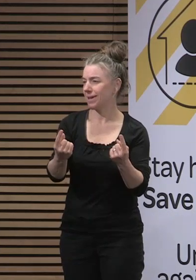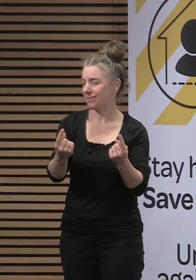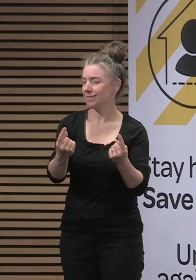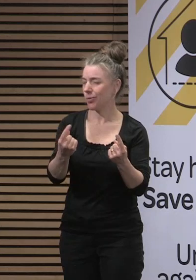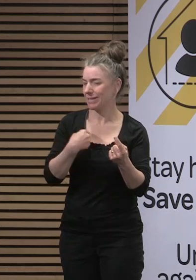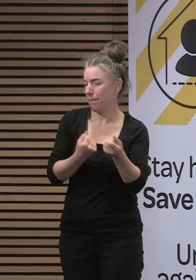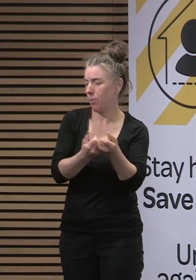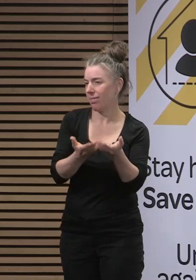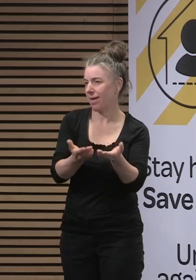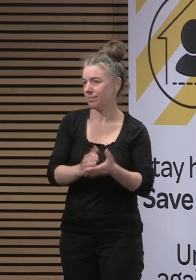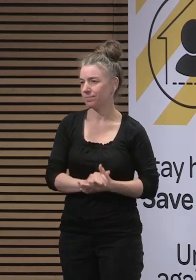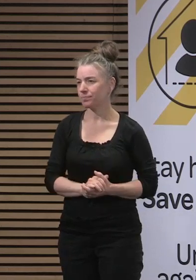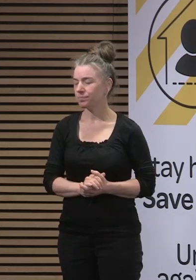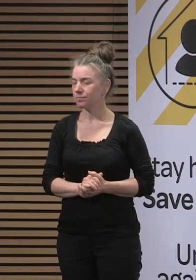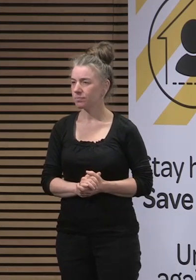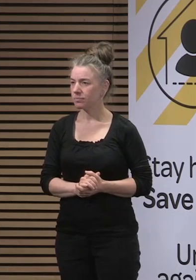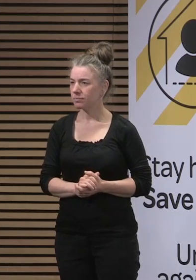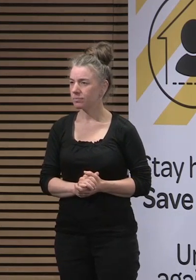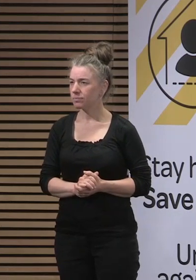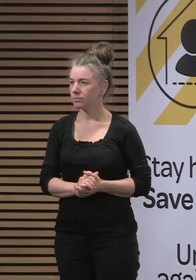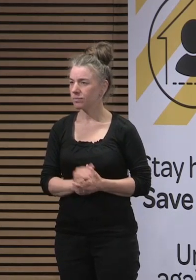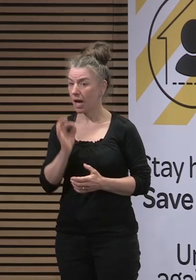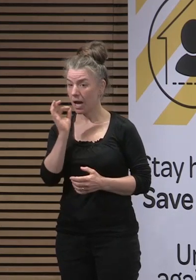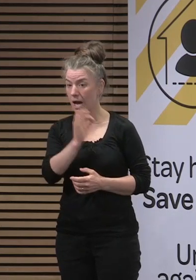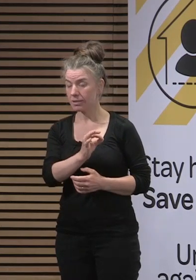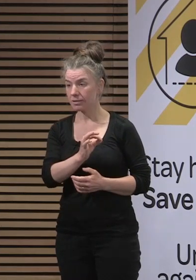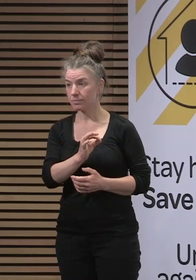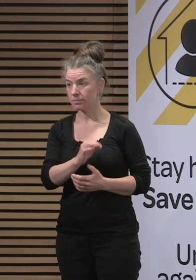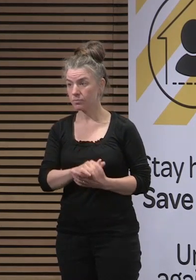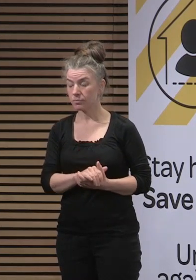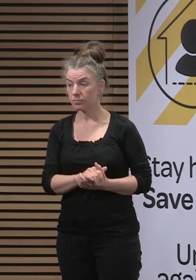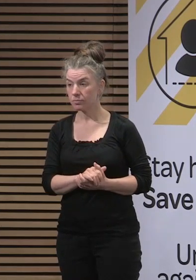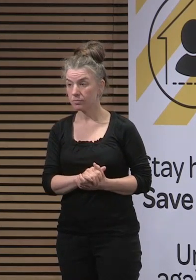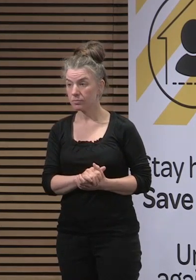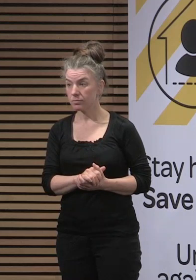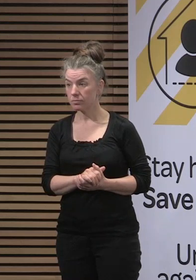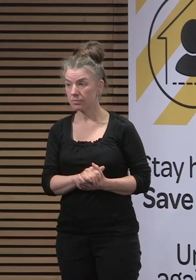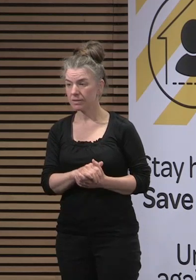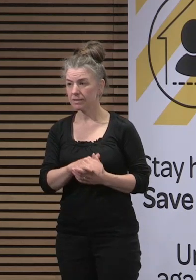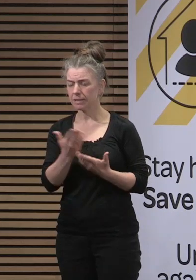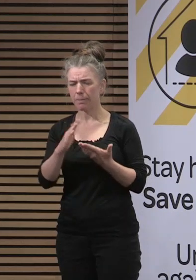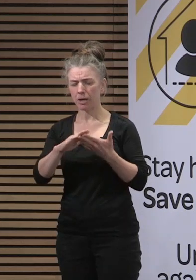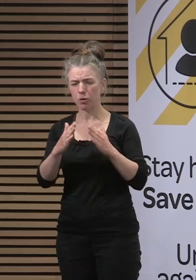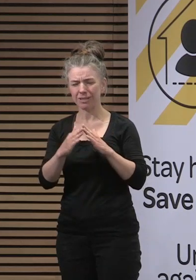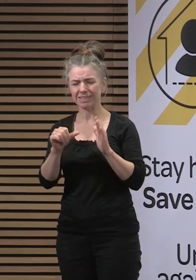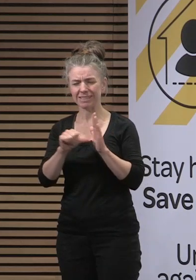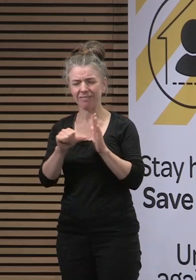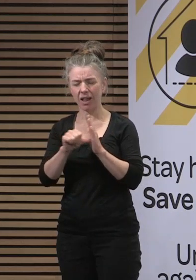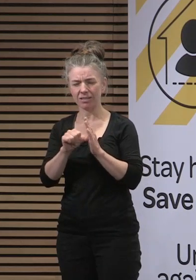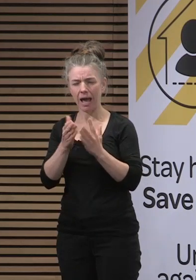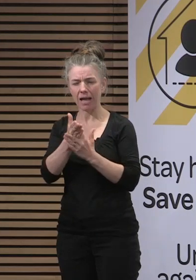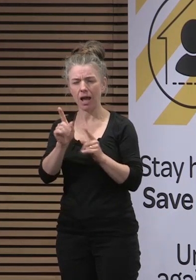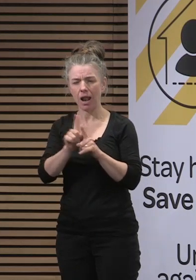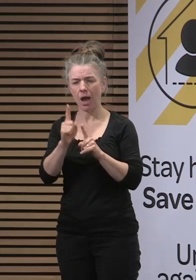any discussions about how to reach or how police can monitor or enforce hard to get communities? For example, Gloryvale has